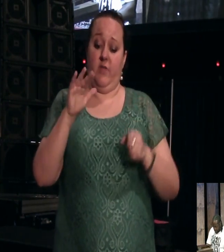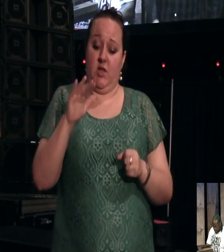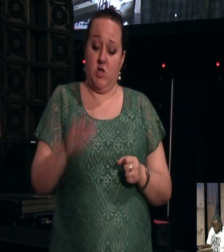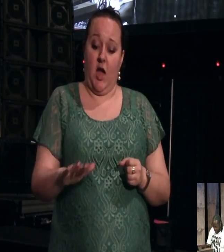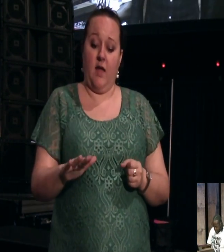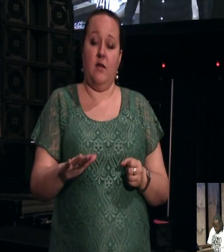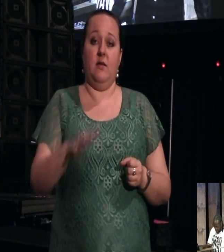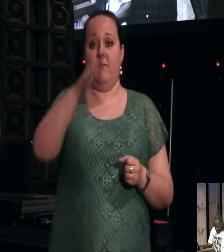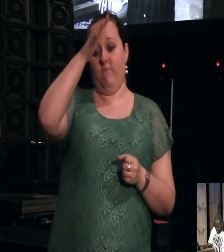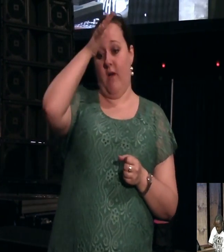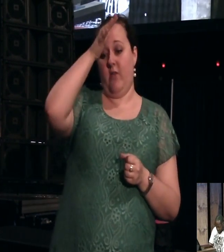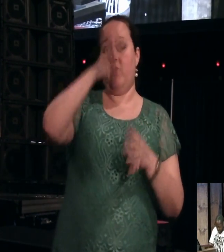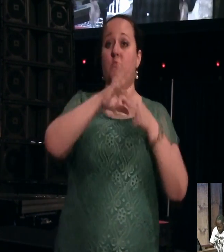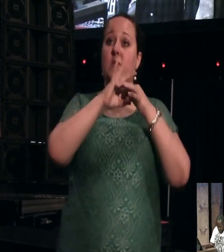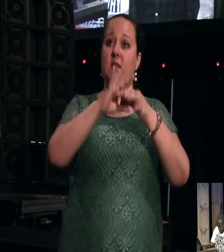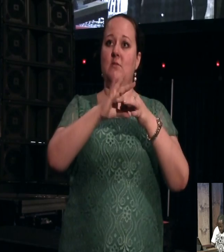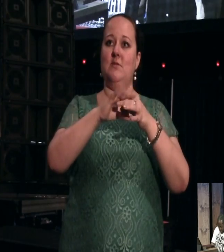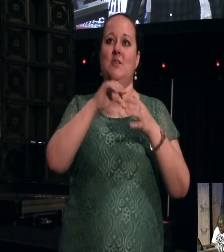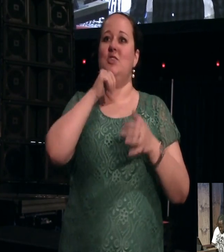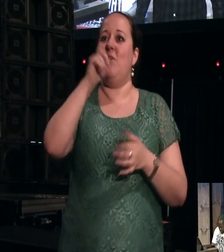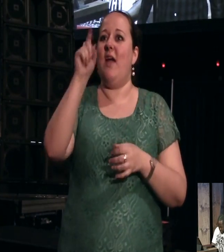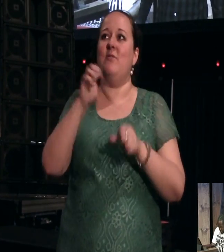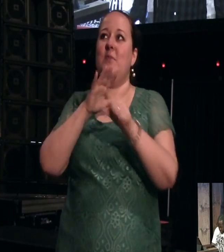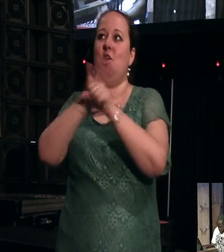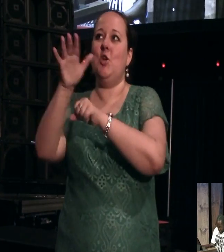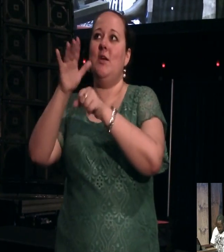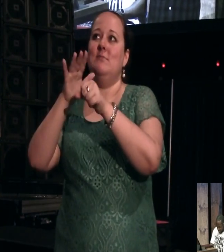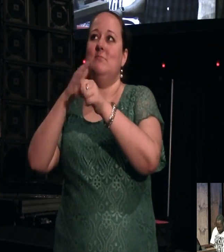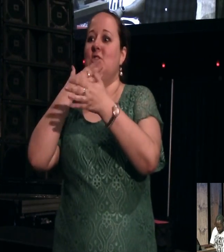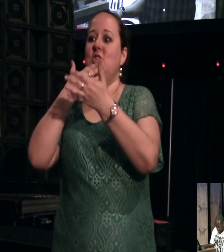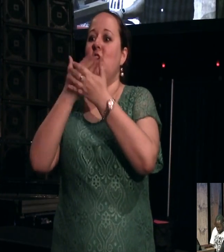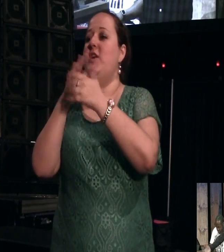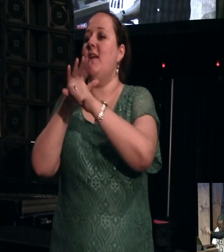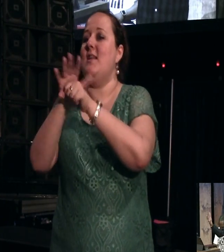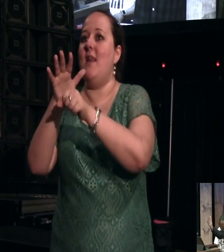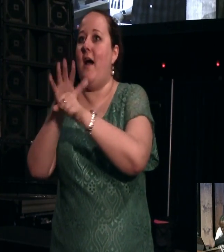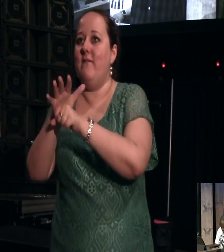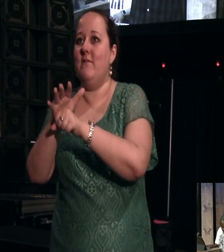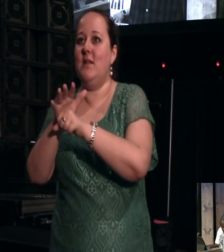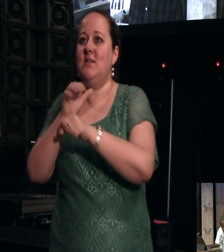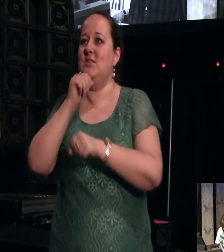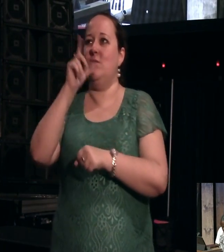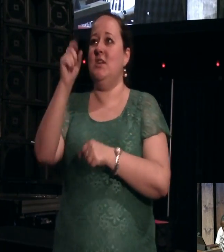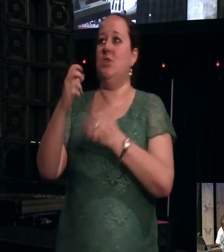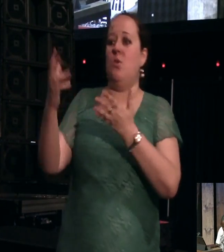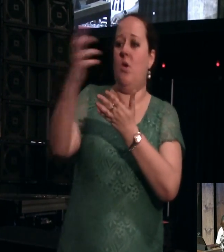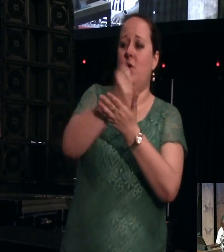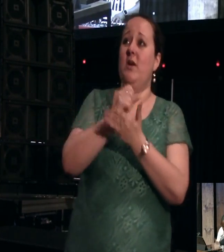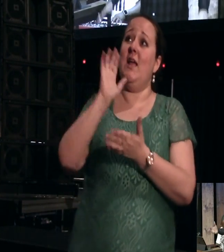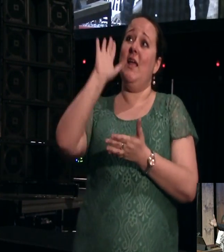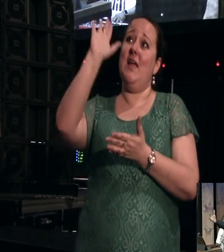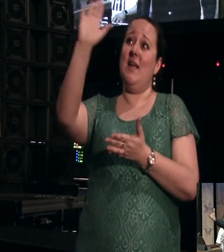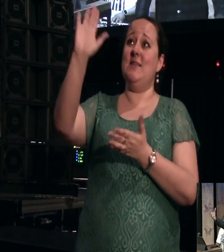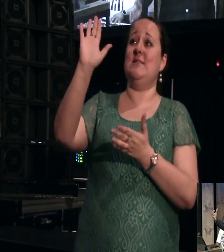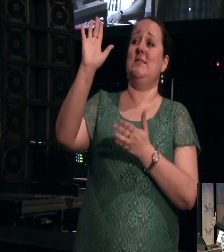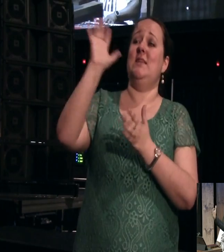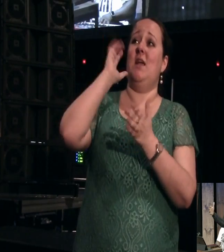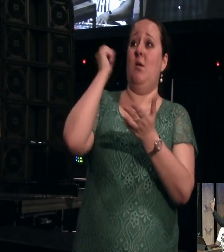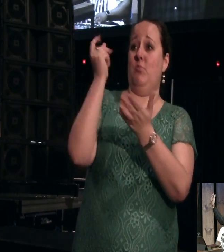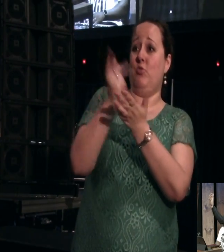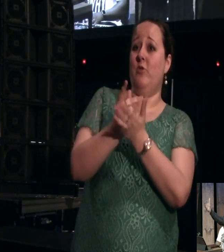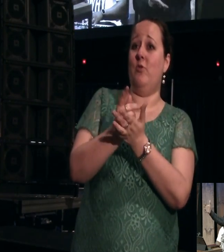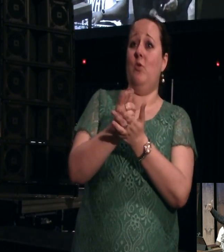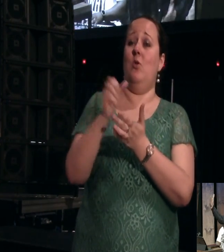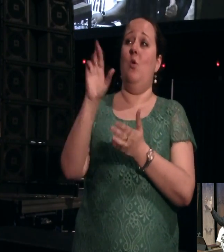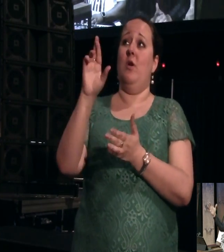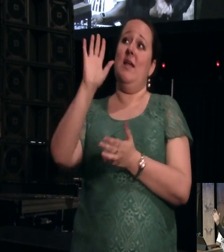And so just like a healthy child-father relationship, you don't have to be good enough for him. You don't need to earn